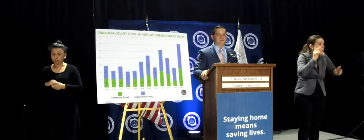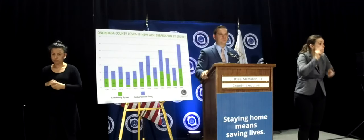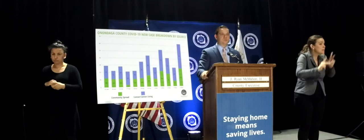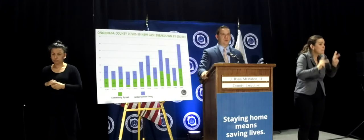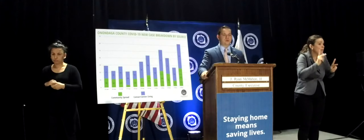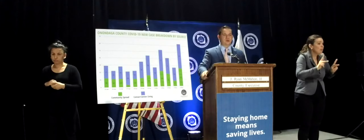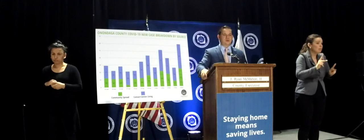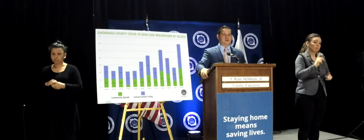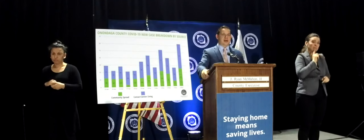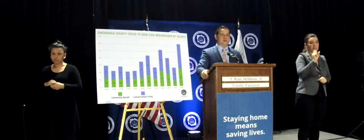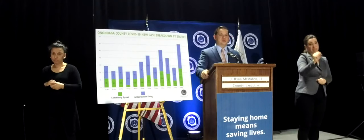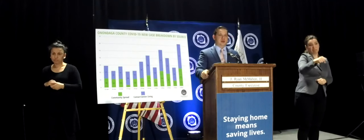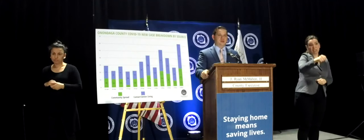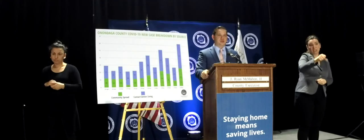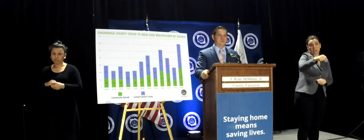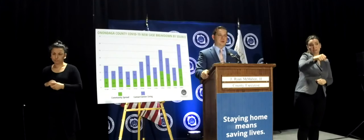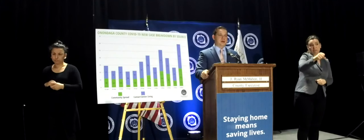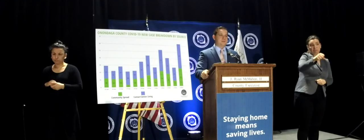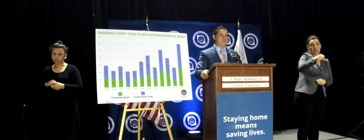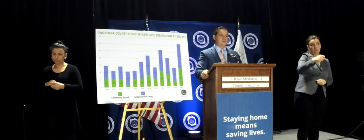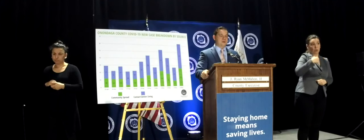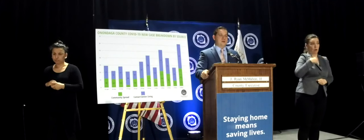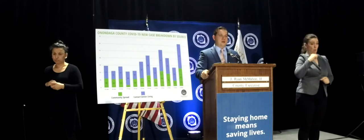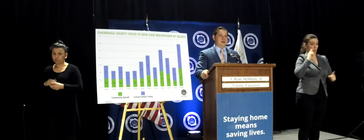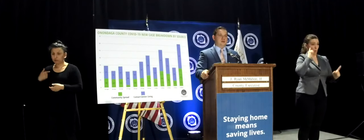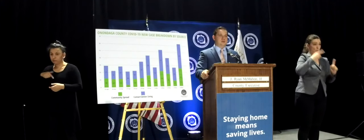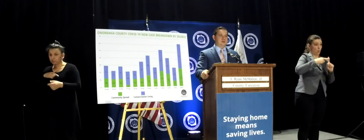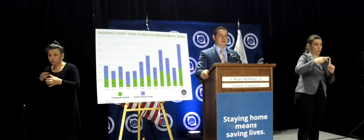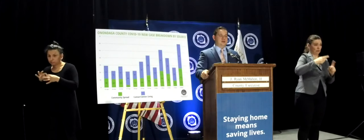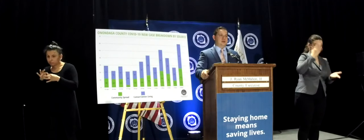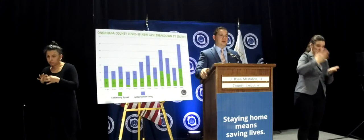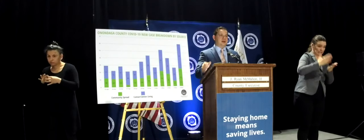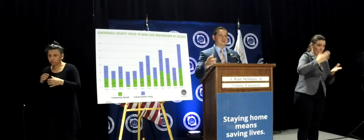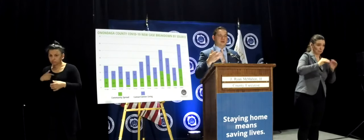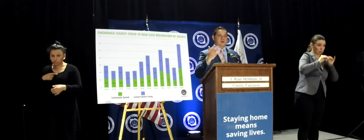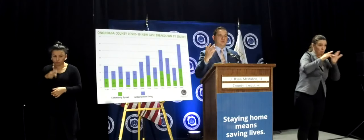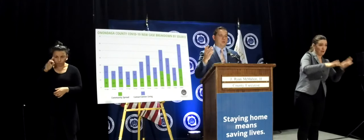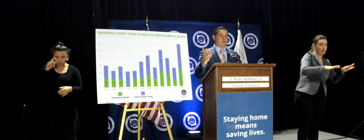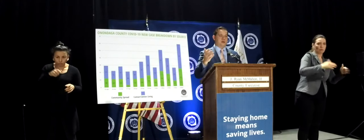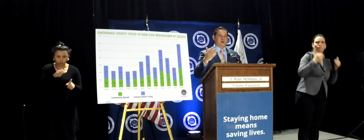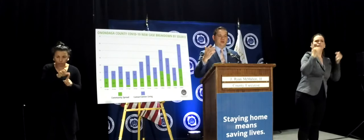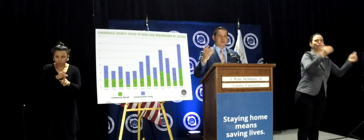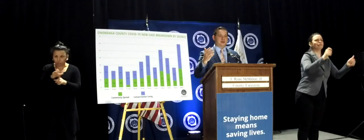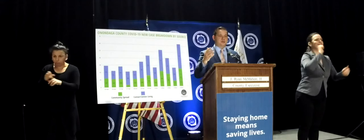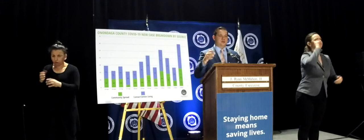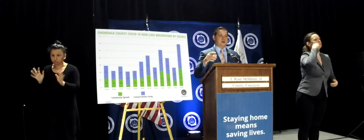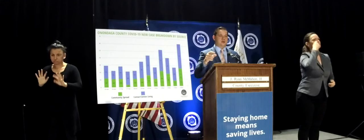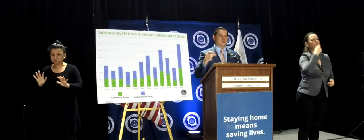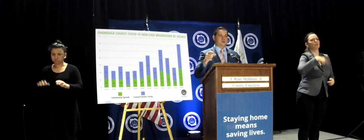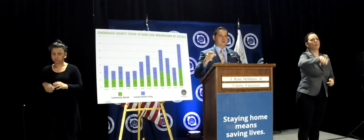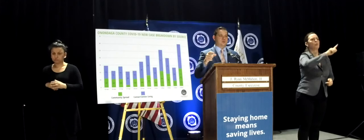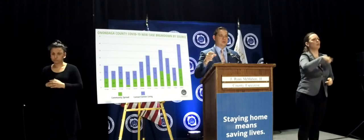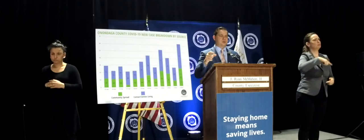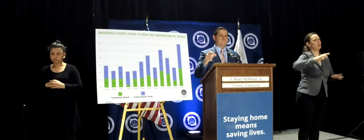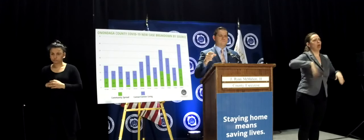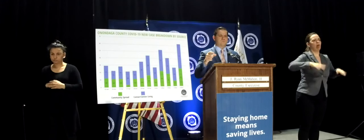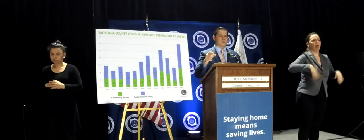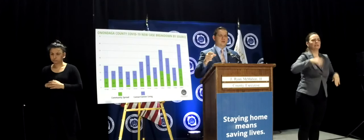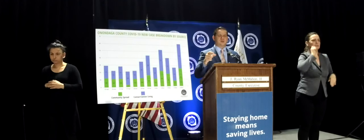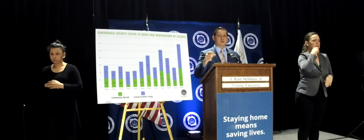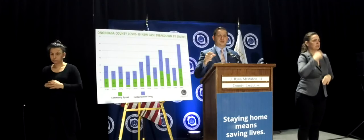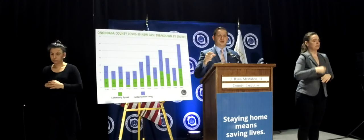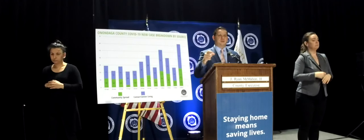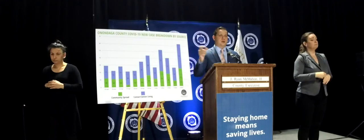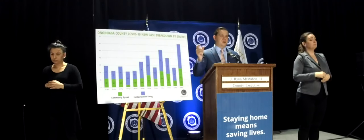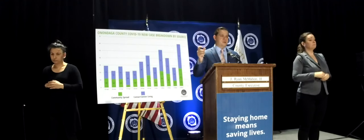spread, there's got to be a strategy. And again, I saw a report that urgent care is now going to do, or I